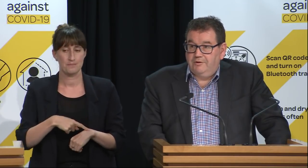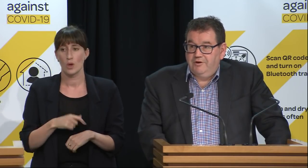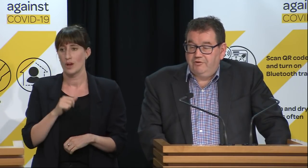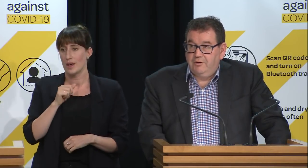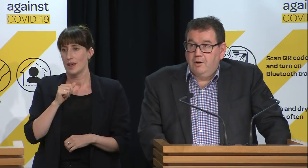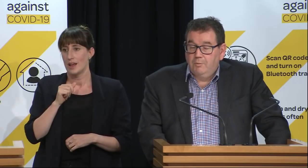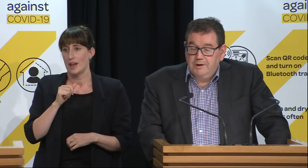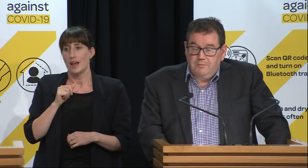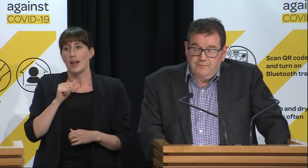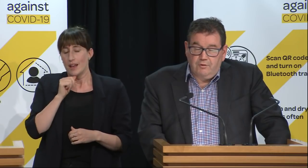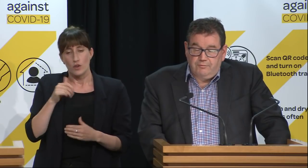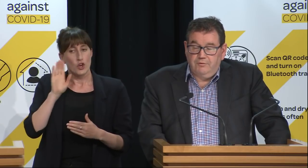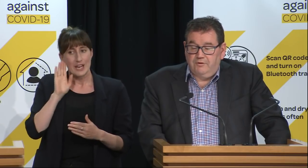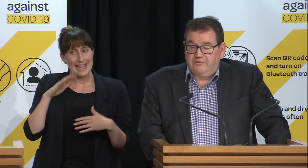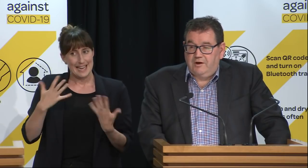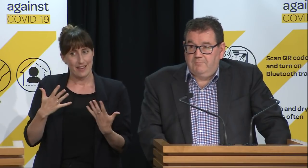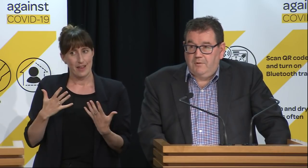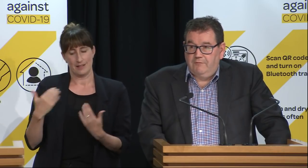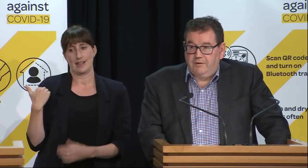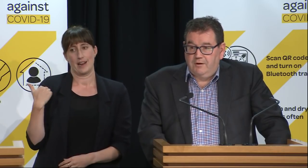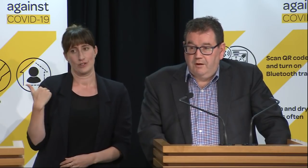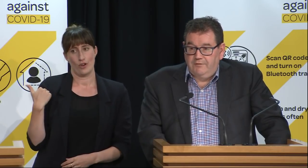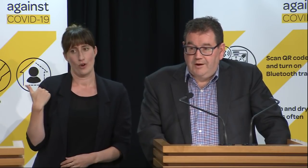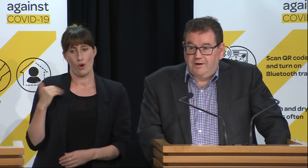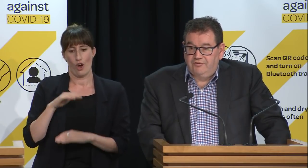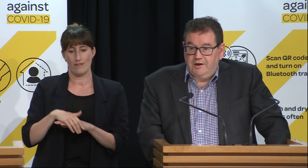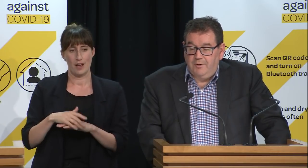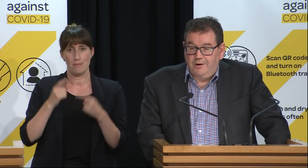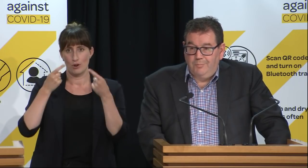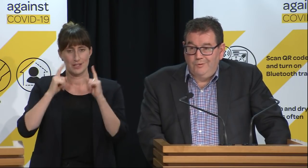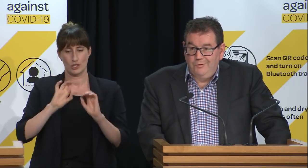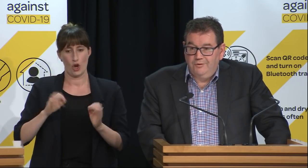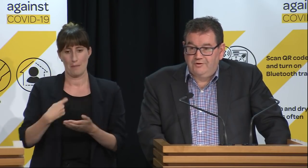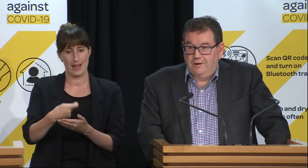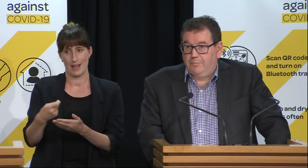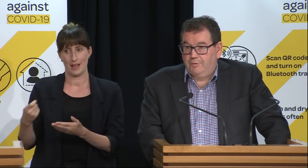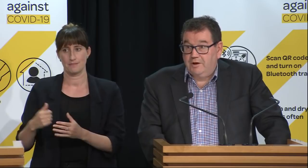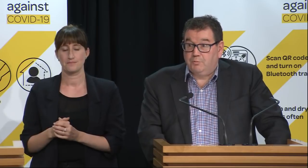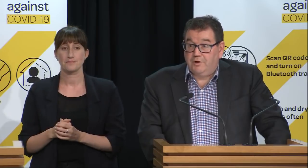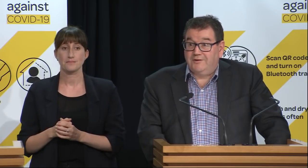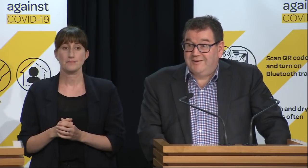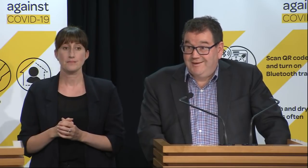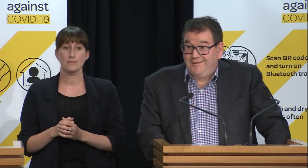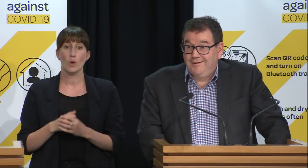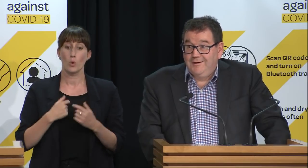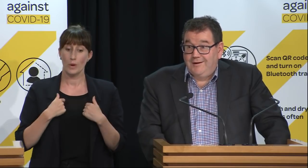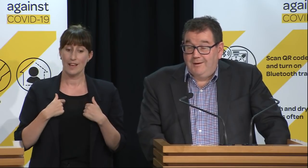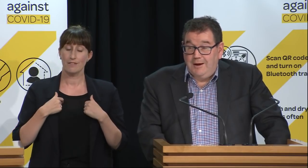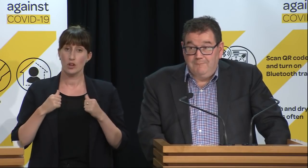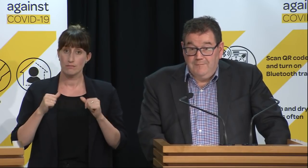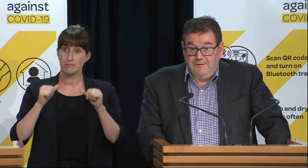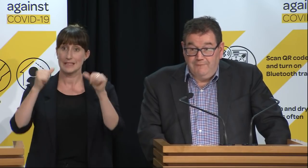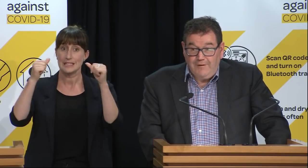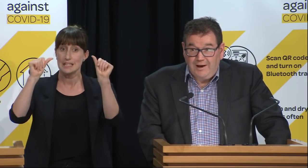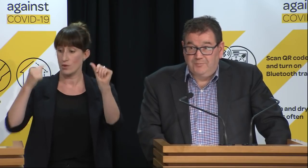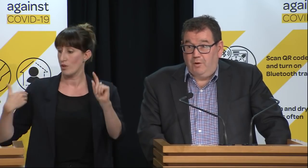brought to our attention. We've got through this over the last year by employers and employees working together,